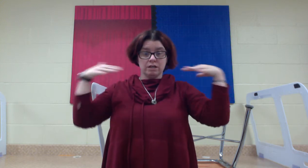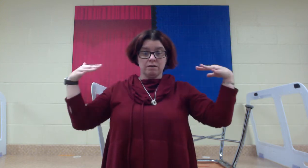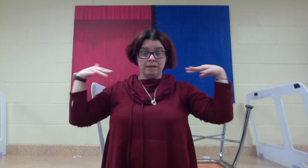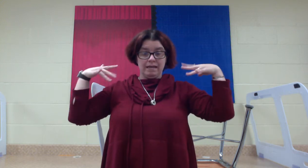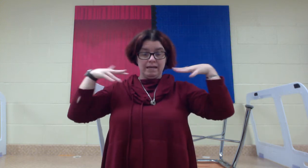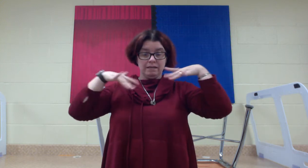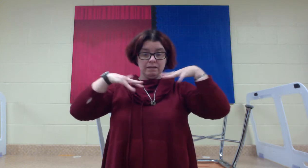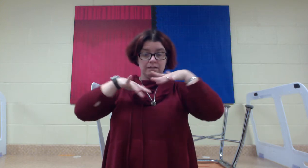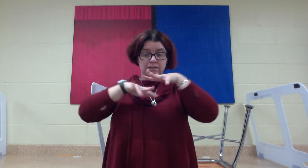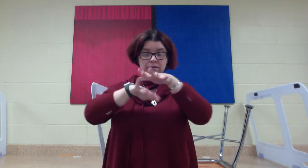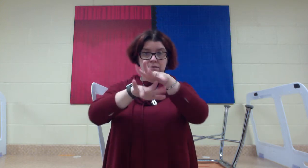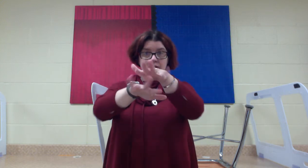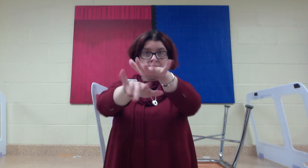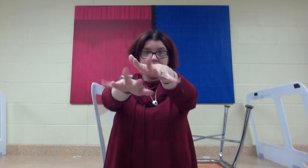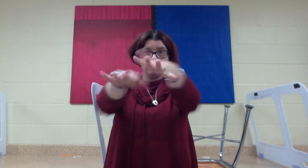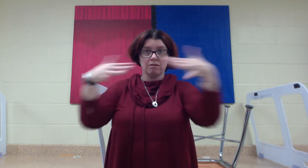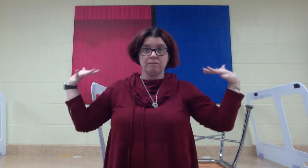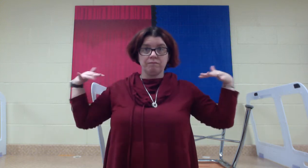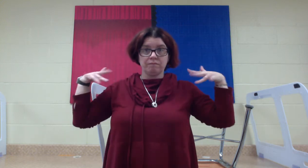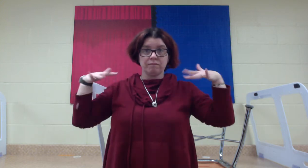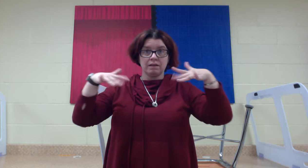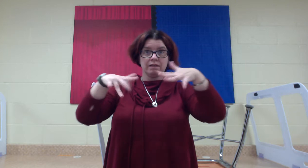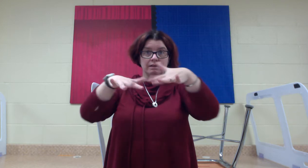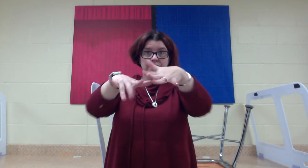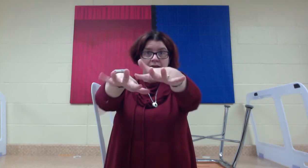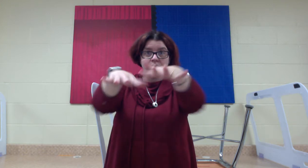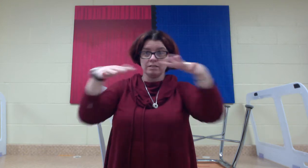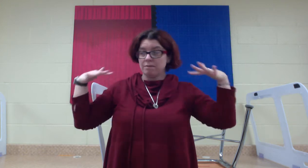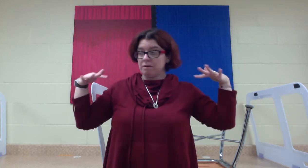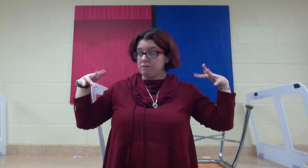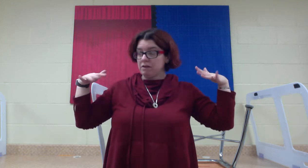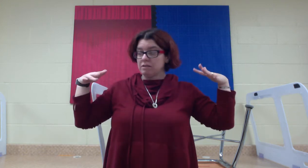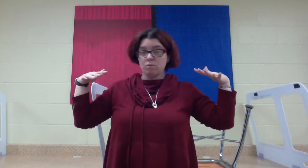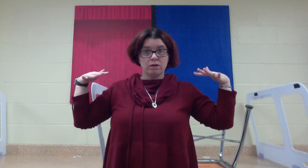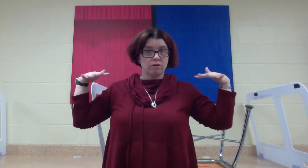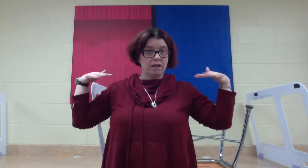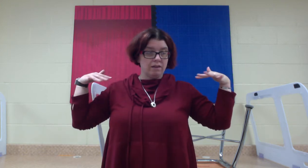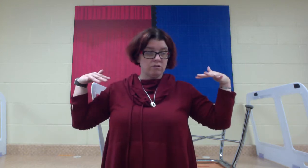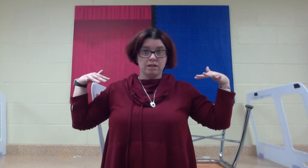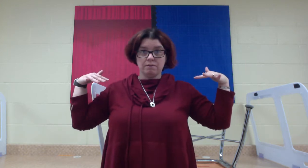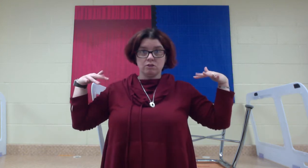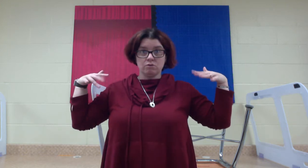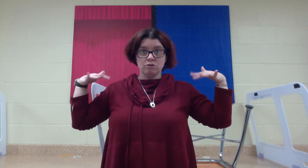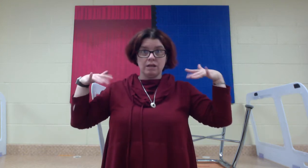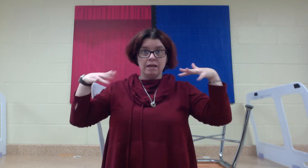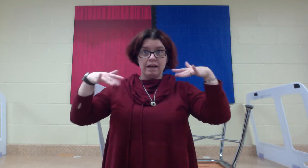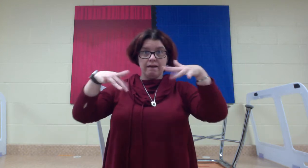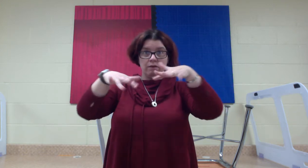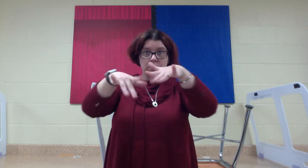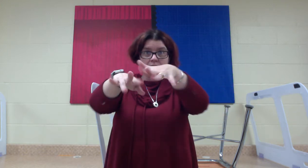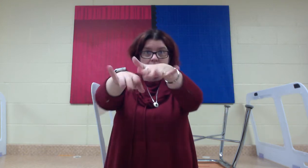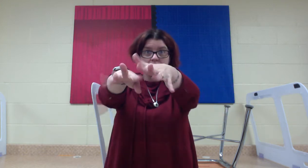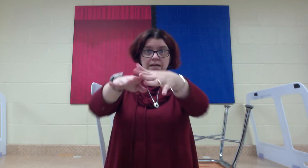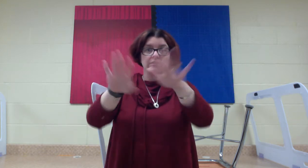come in together. Gathering. See how my fingers, they wiggle, they're on either side of my shoulders, and they wiggle in and together.